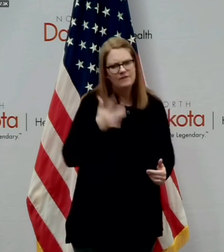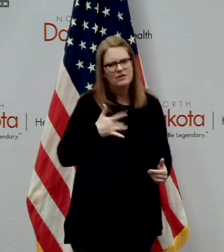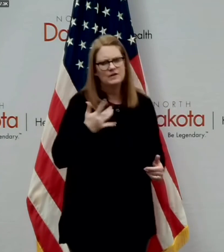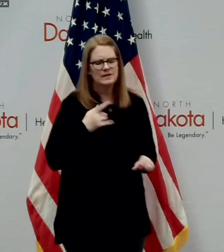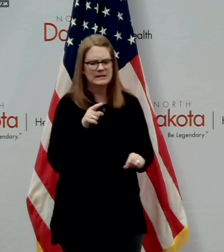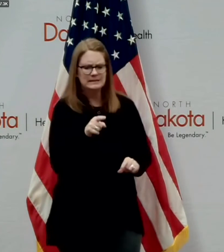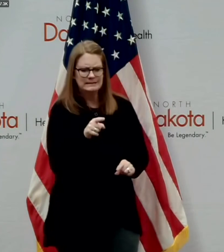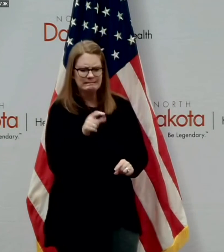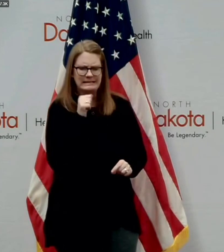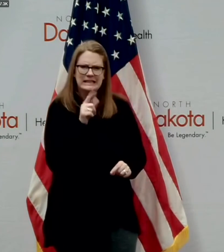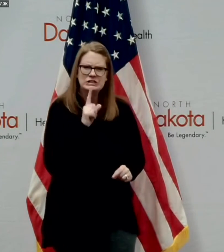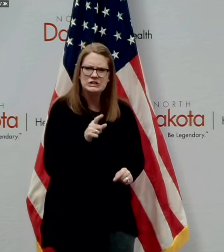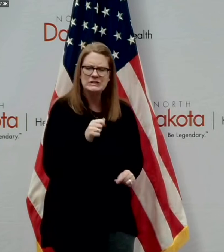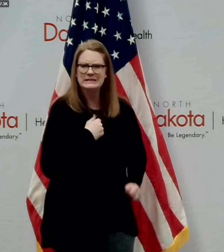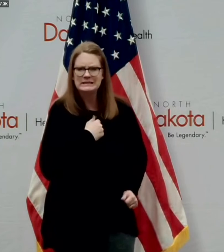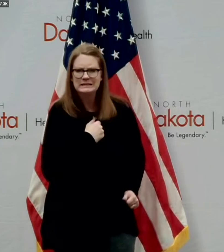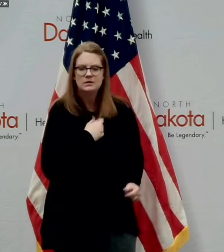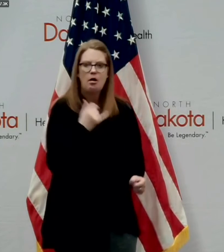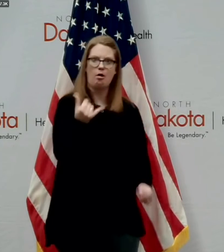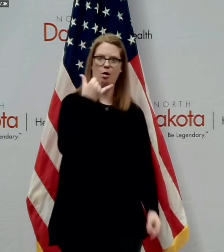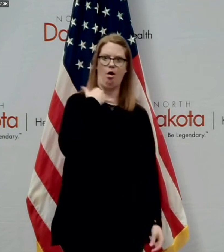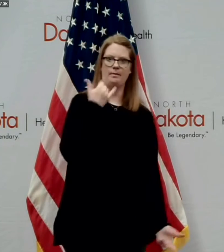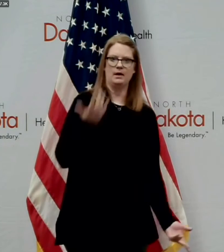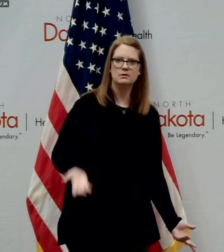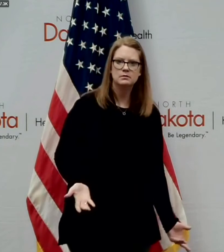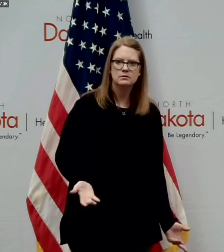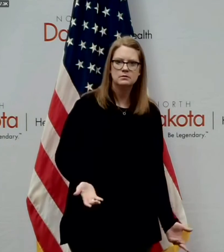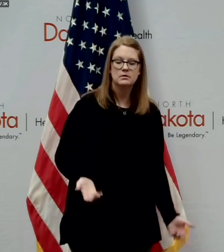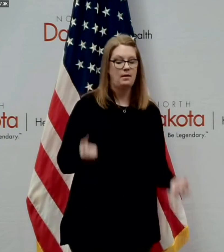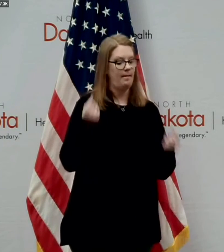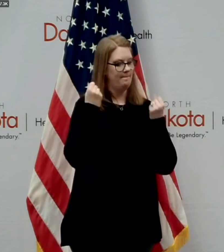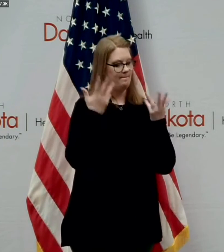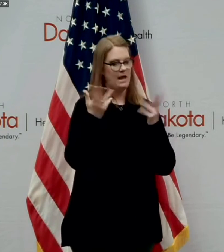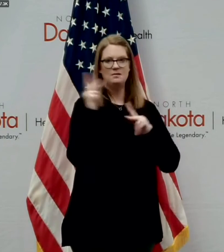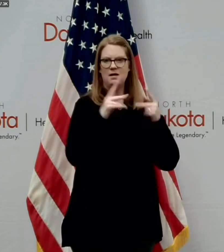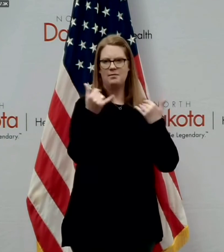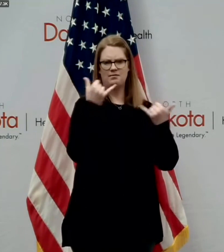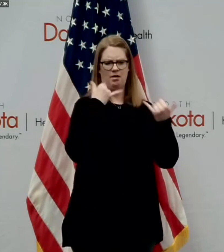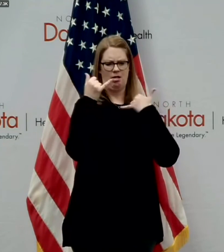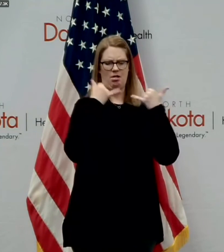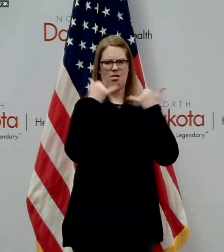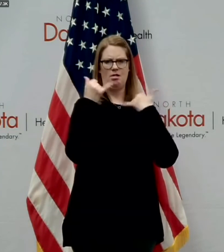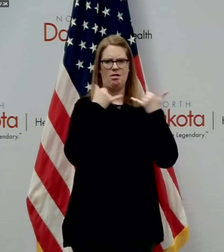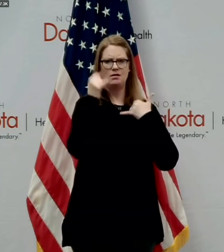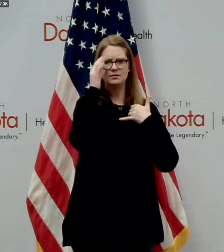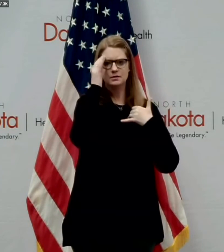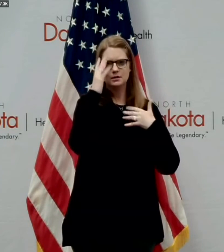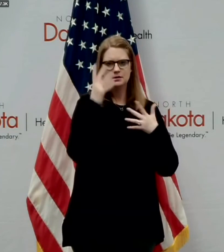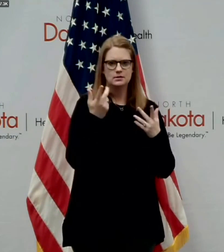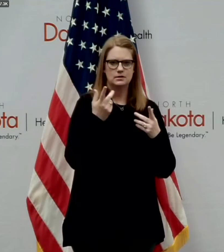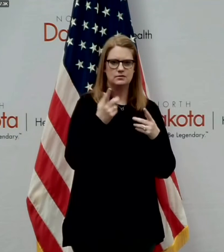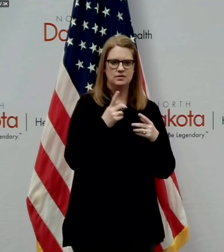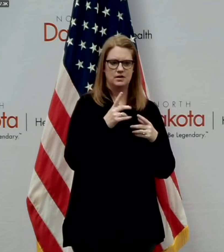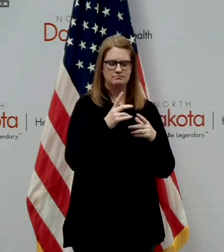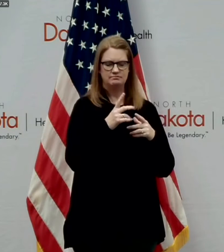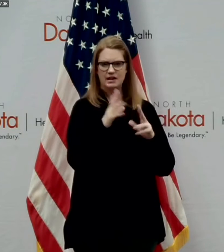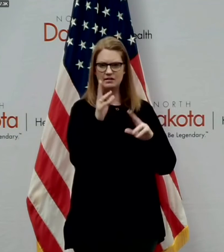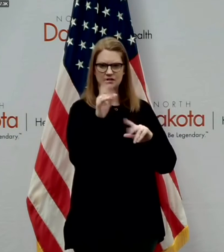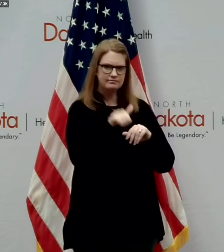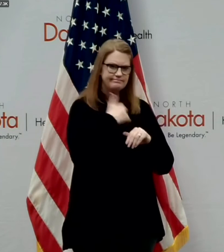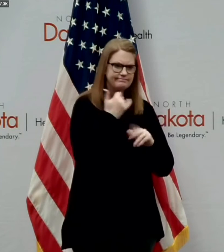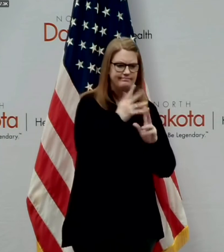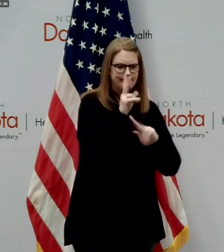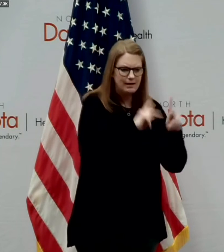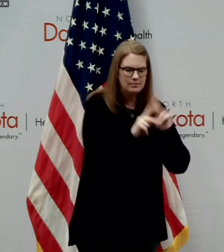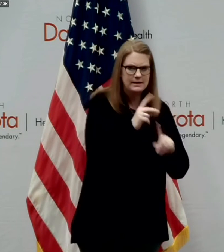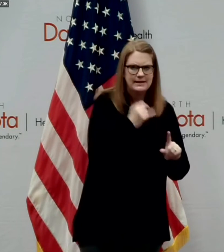facts, call us. Call me. I've taken a number of calls from people, from constituents. If I can't